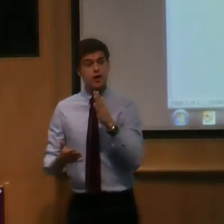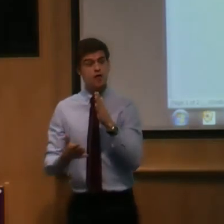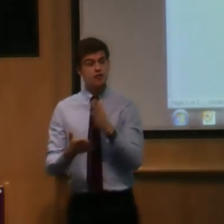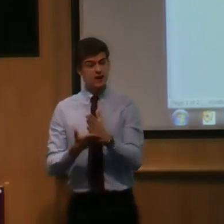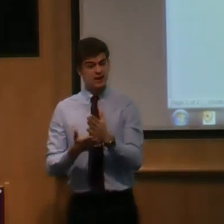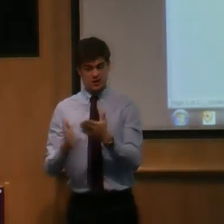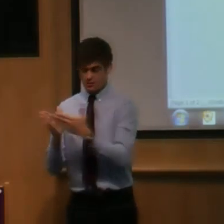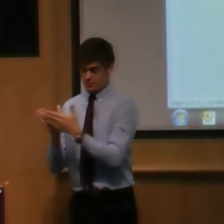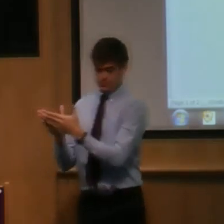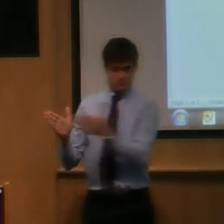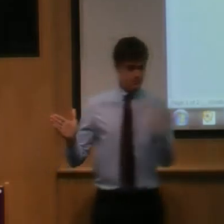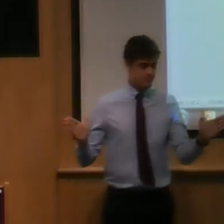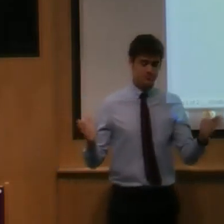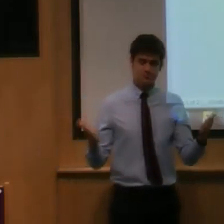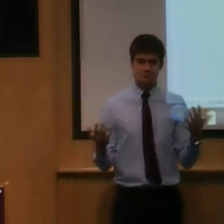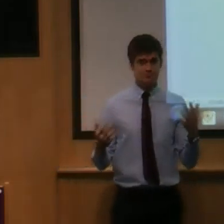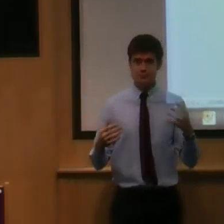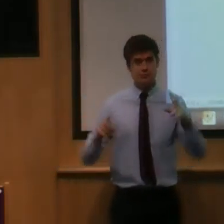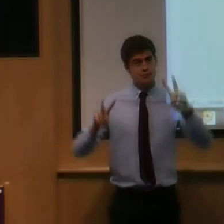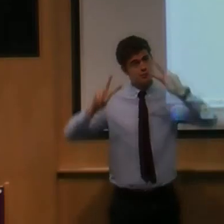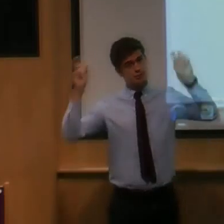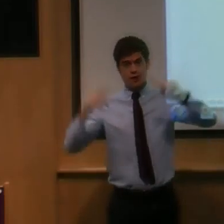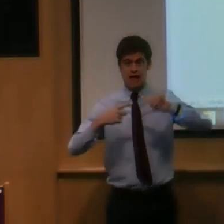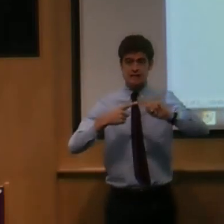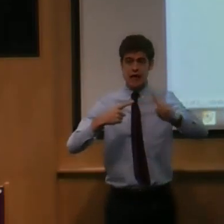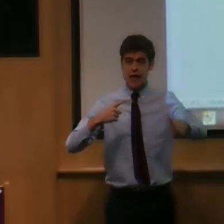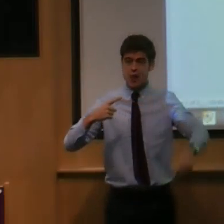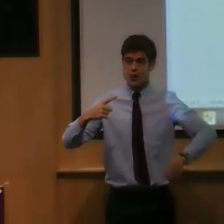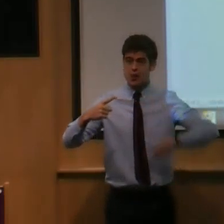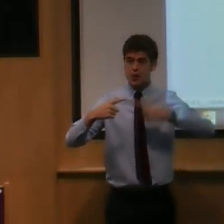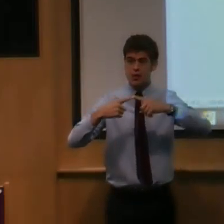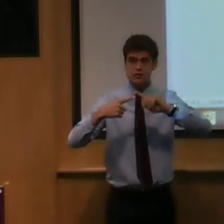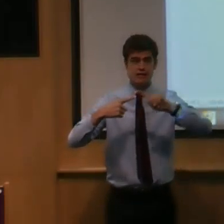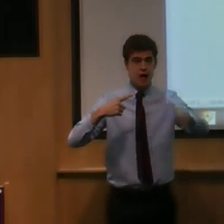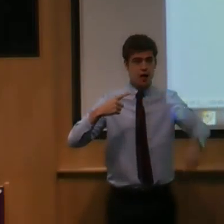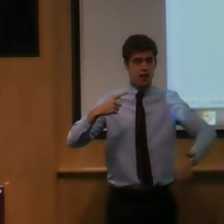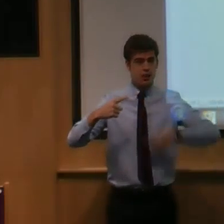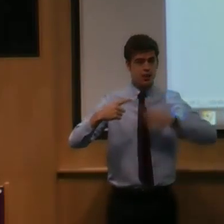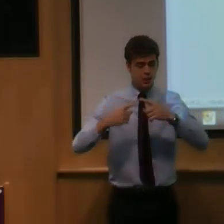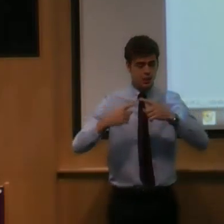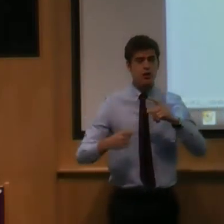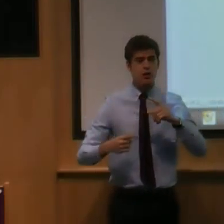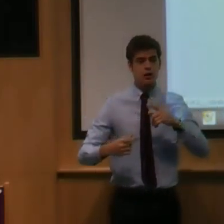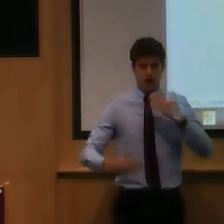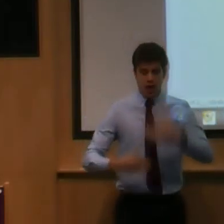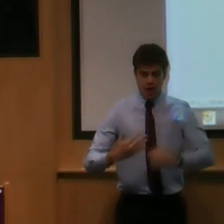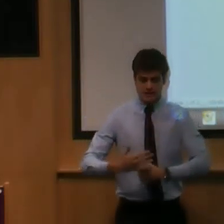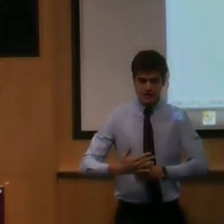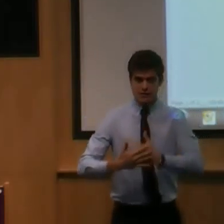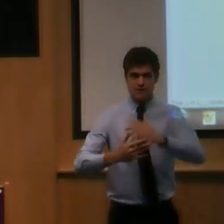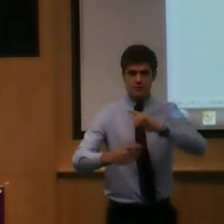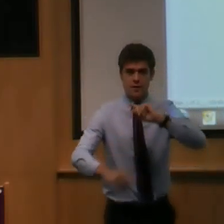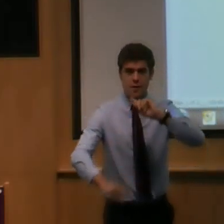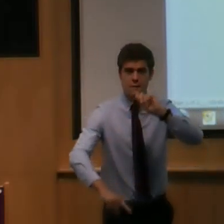culture as well, that's really important, and training. So across the board, it should be a yearly cycle. We start to